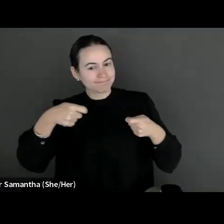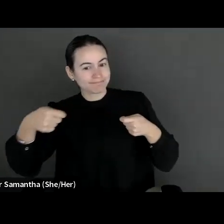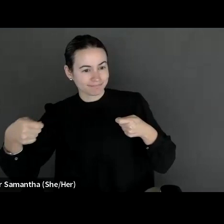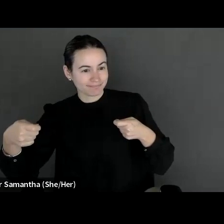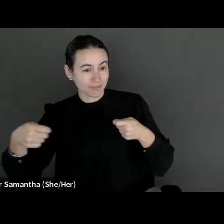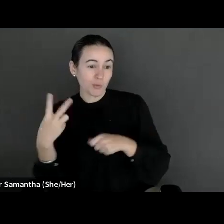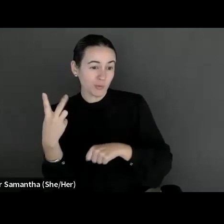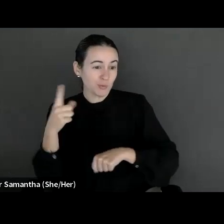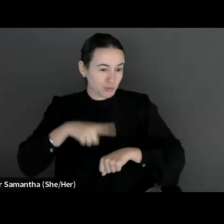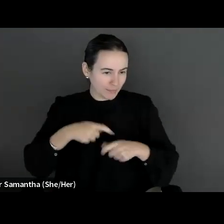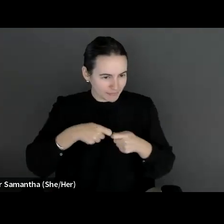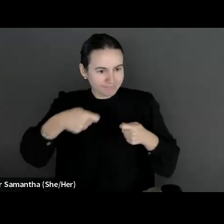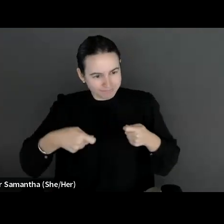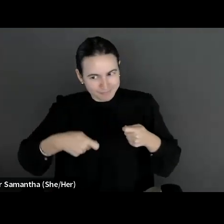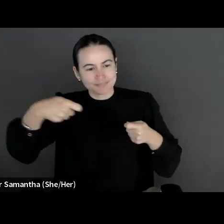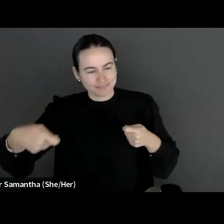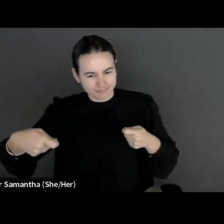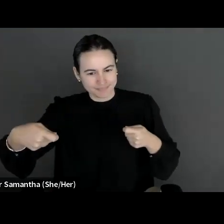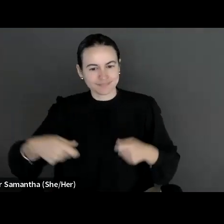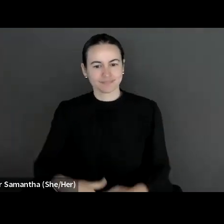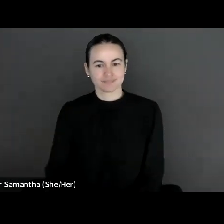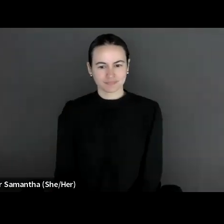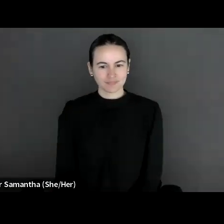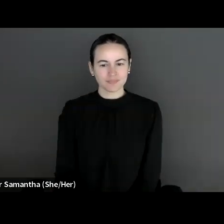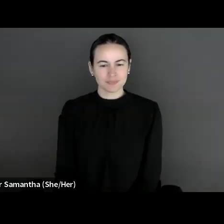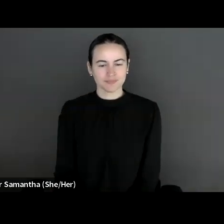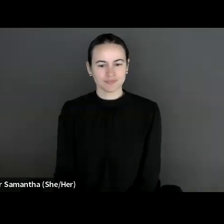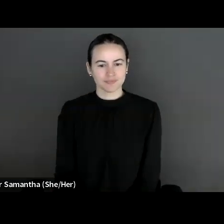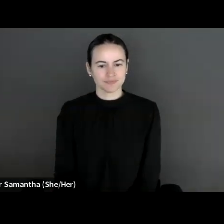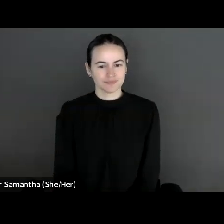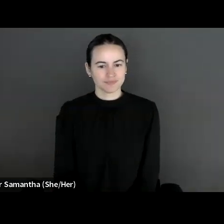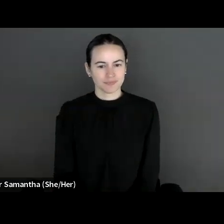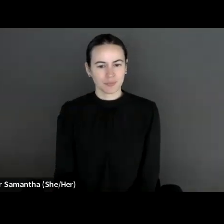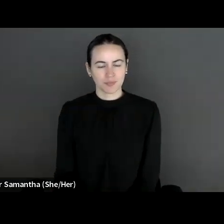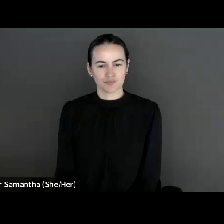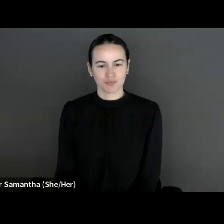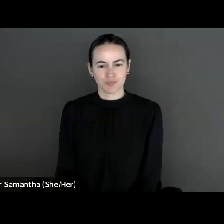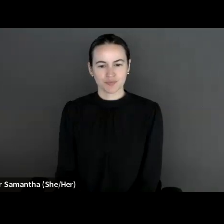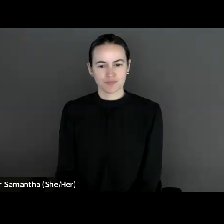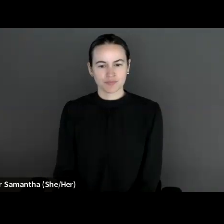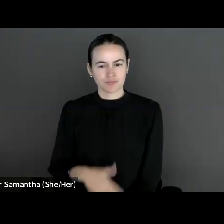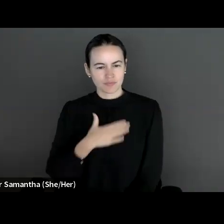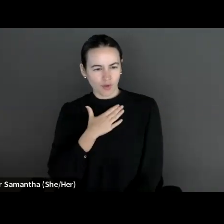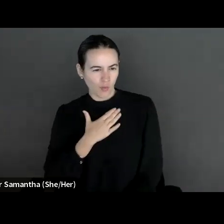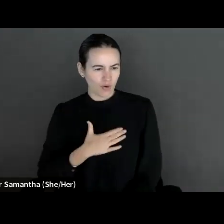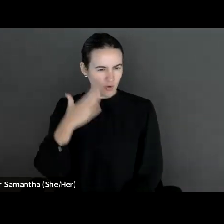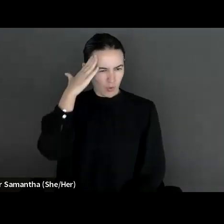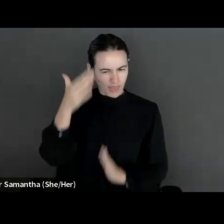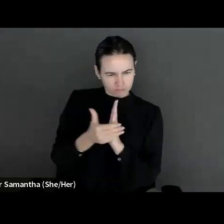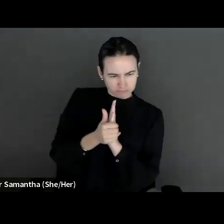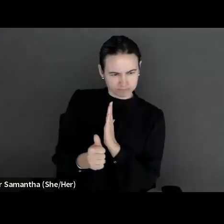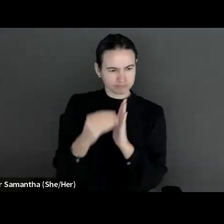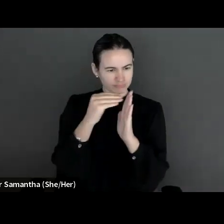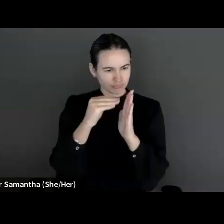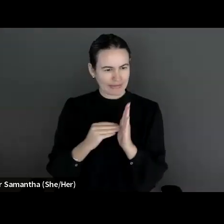twice. It's on the concrete level. The idea was to have a fluency rating scale that is informed by